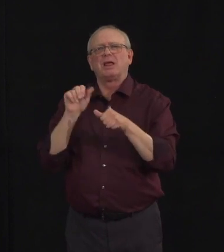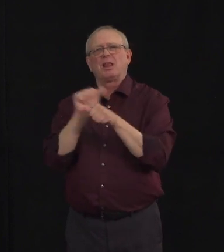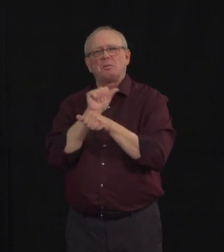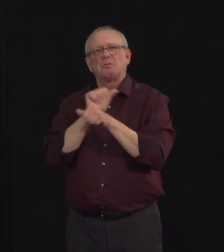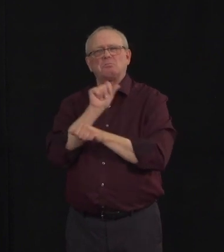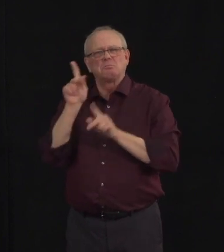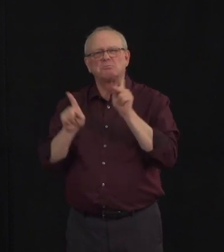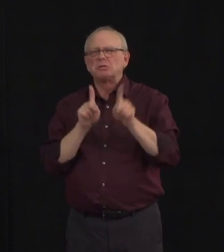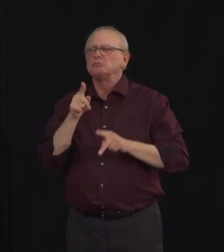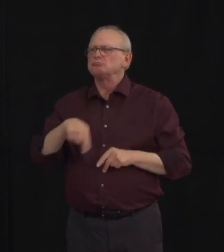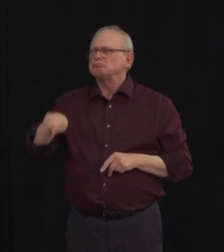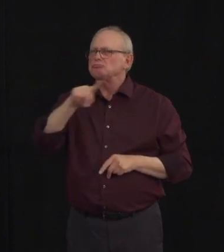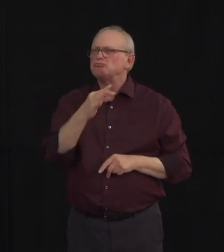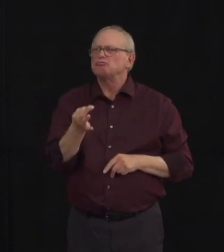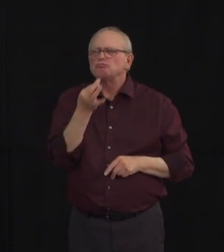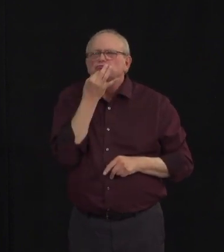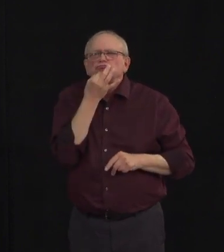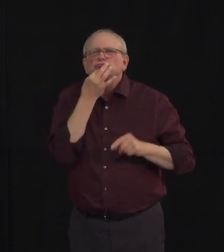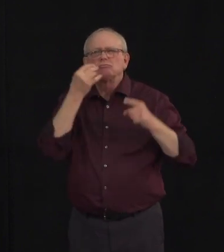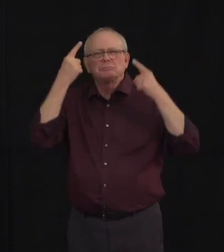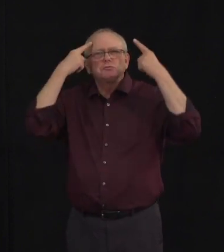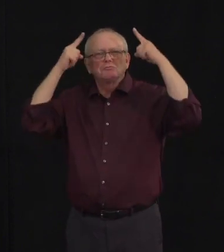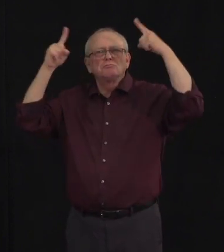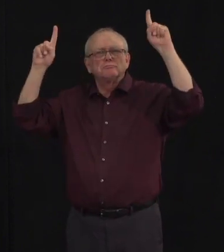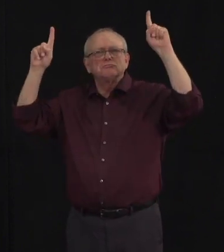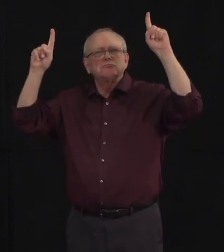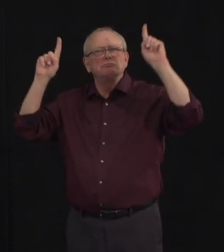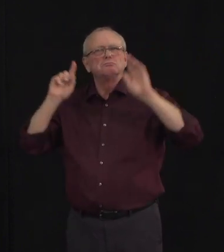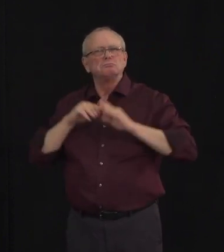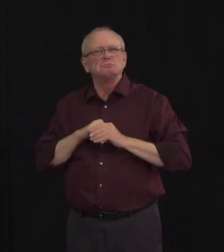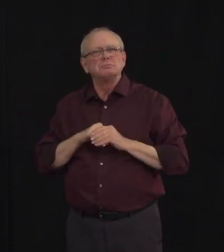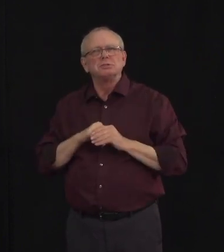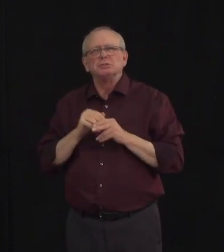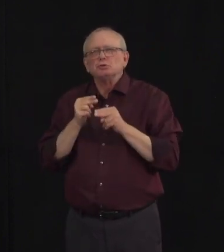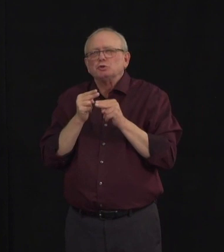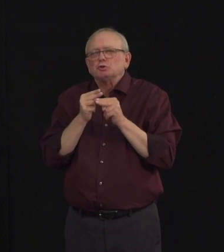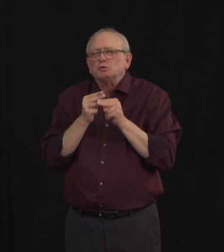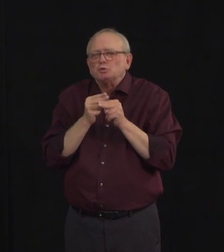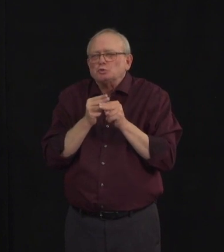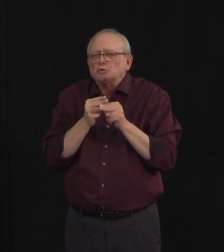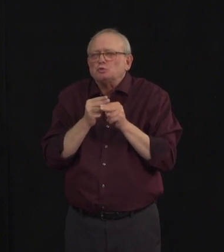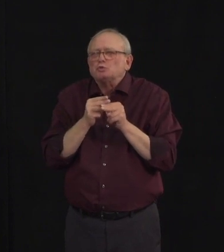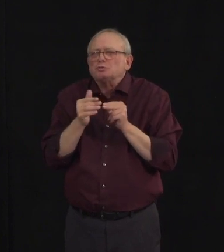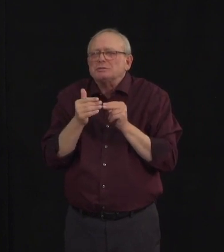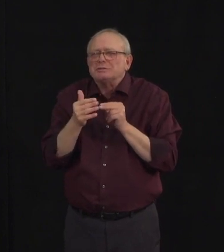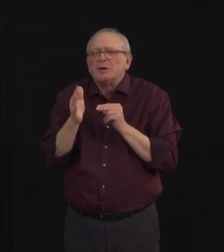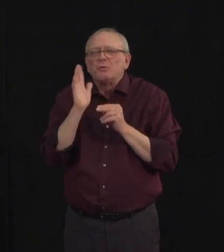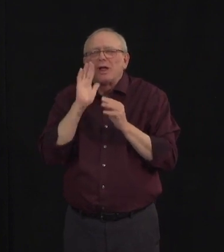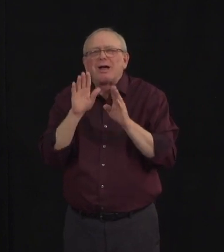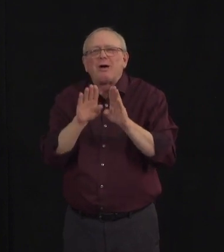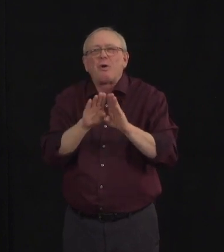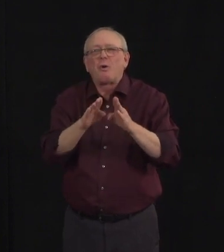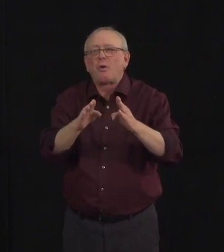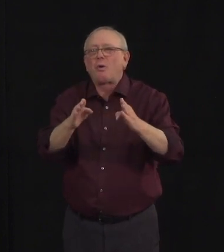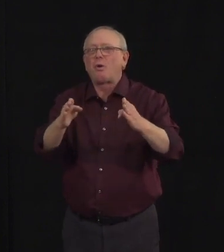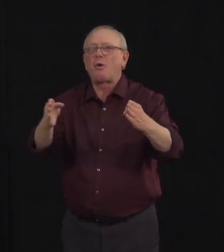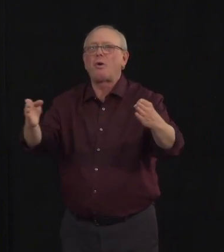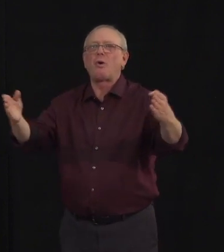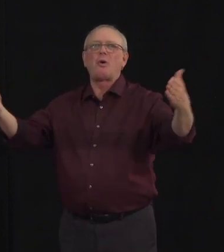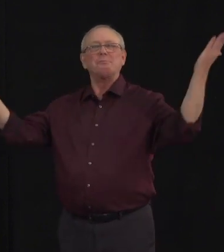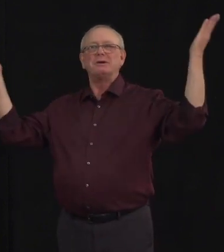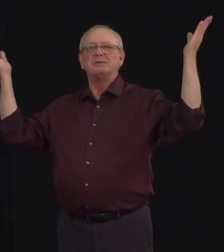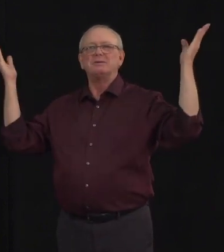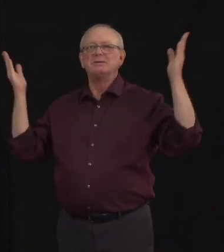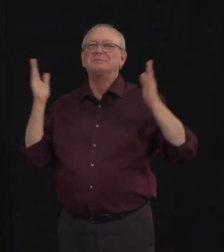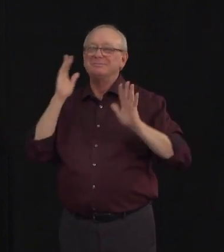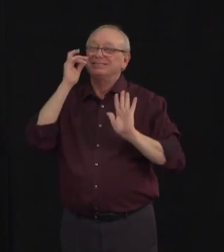That time will soon be upon us. We must continue making certain sacrifices so that we can move forward together. I